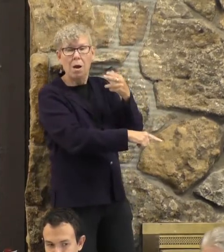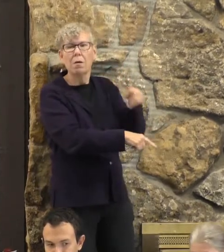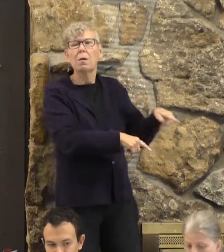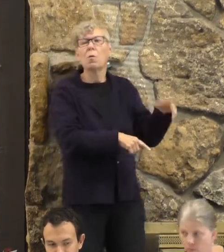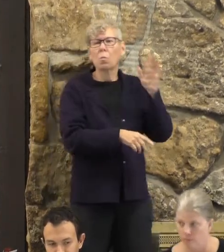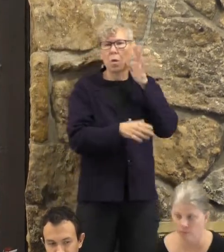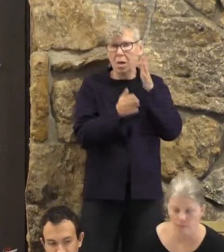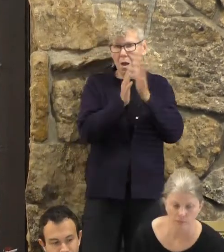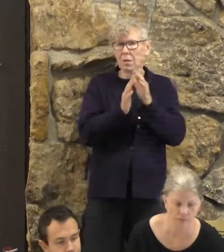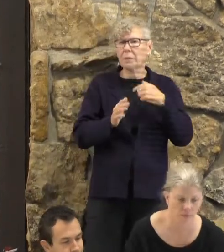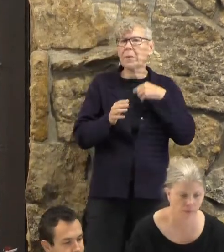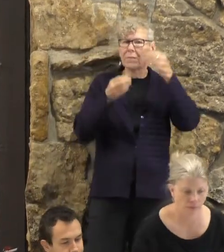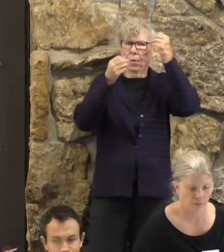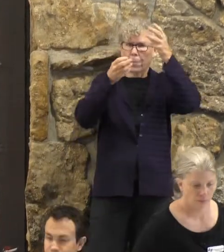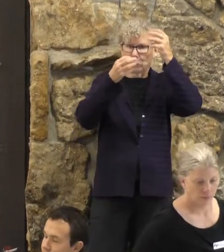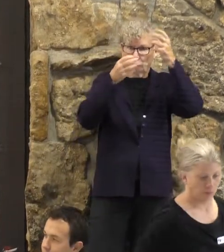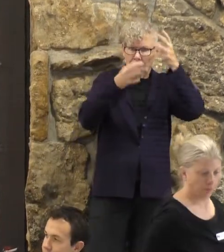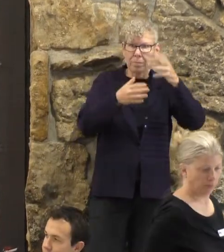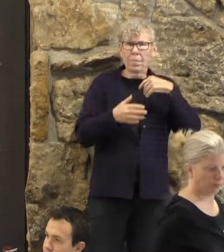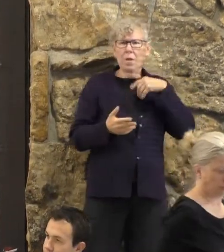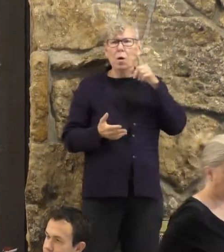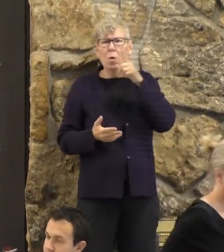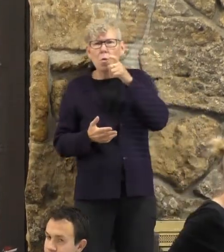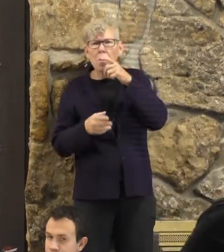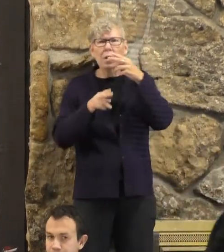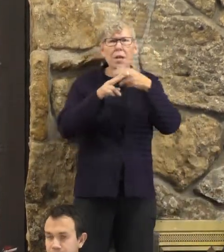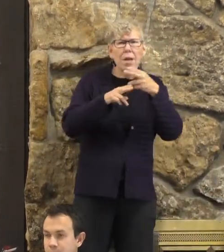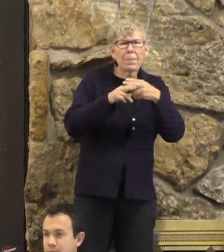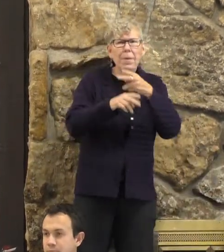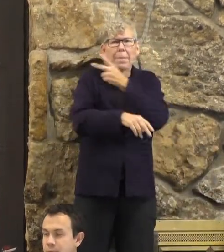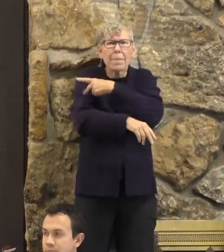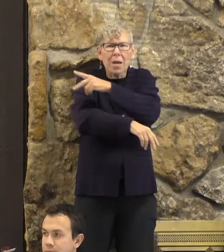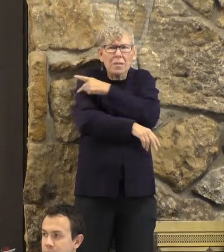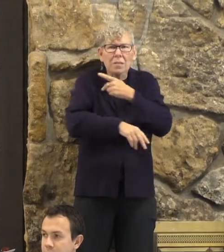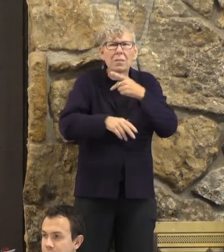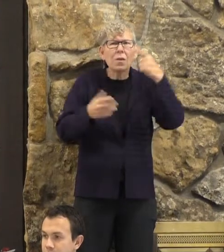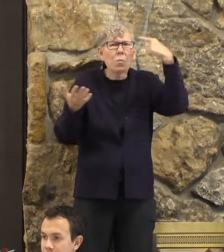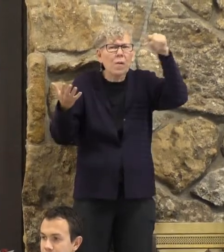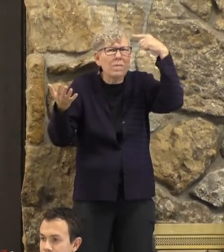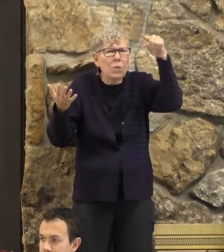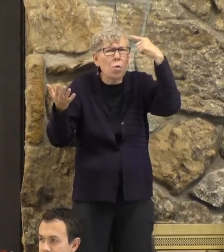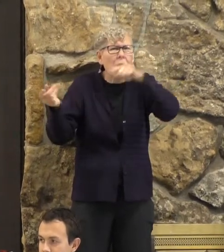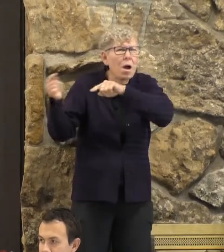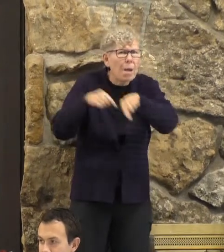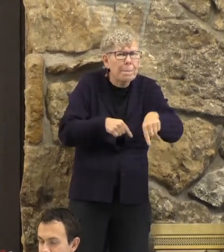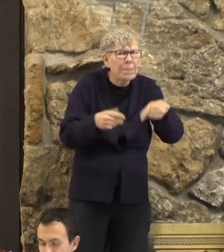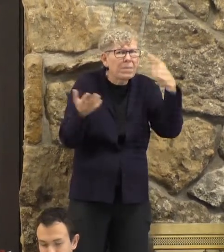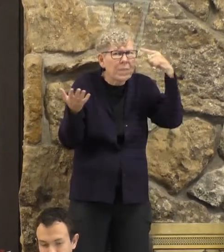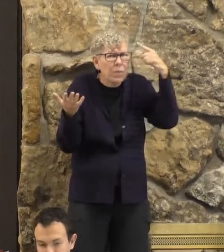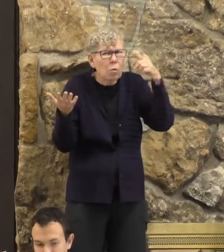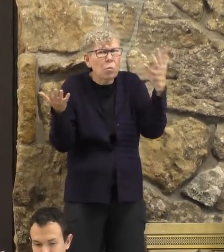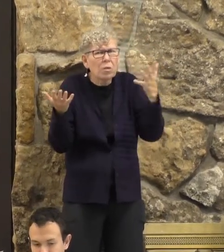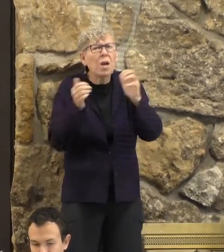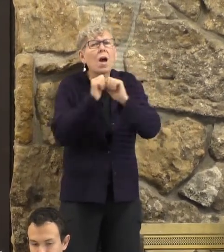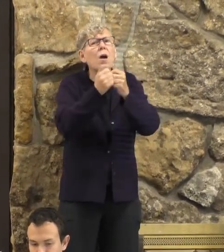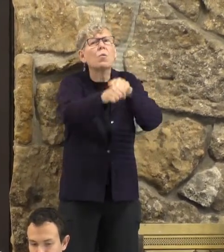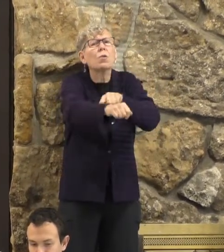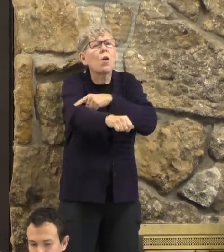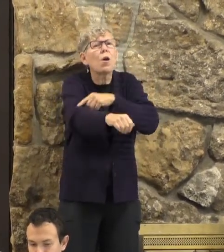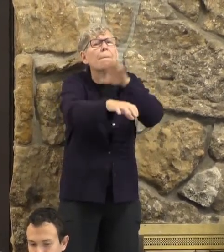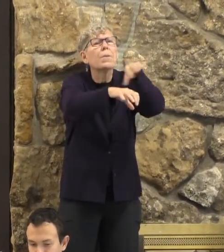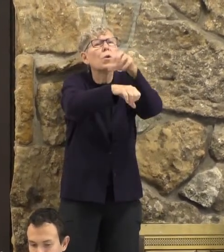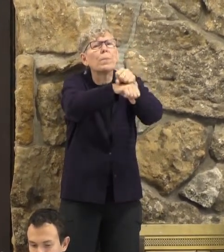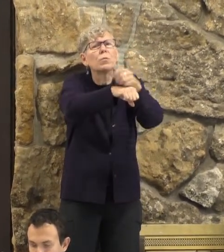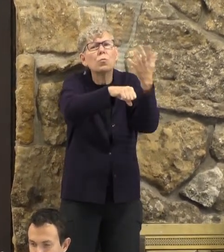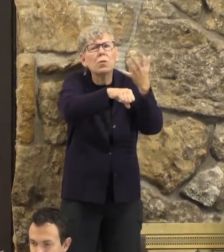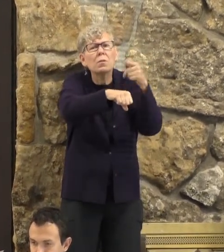to know who the patient is, what they're coming in for, how long the appointment is, perhaps who the doctor is that